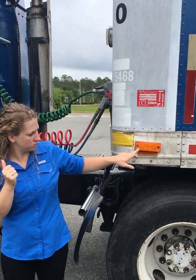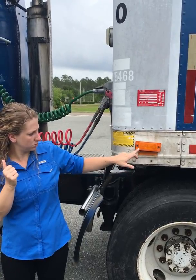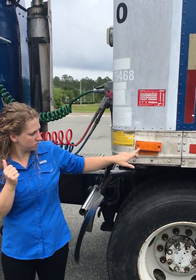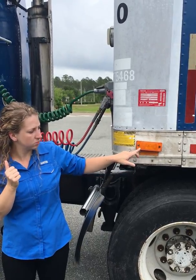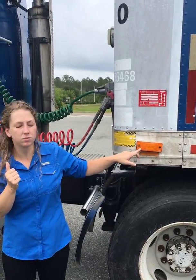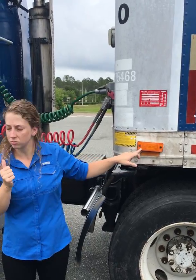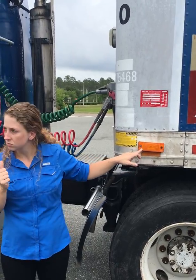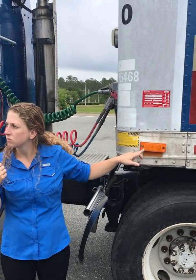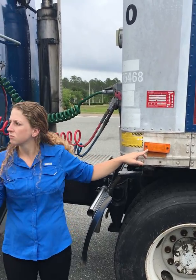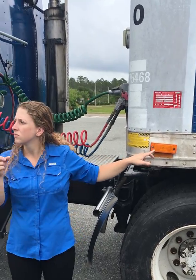Yep.